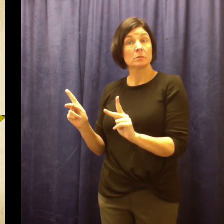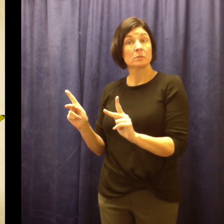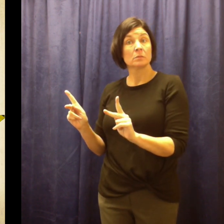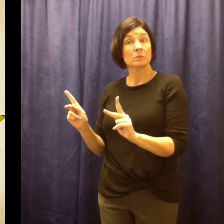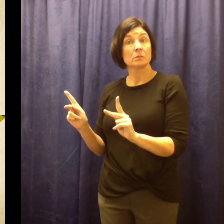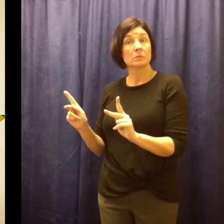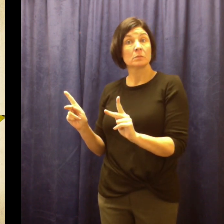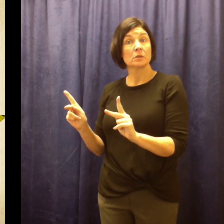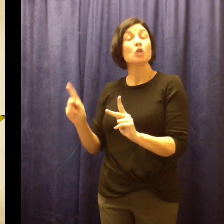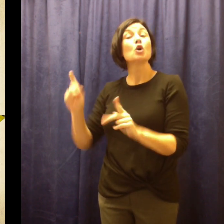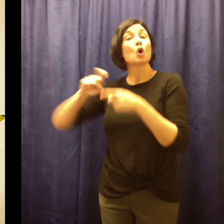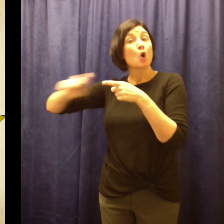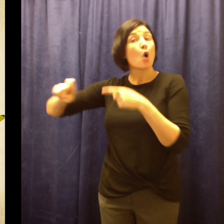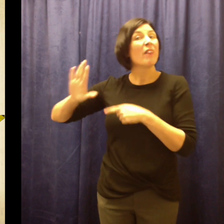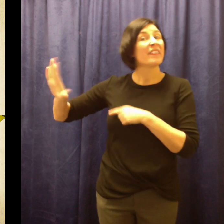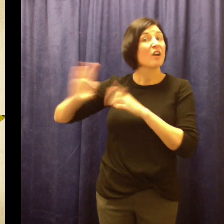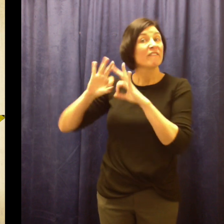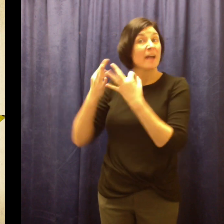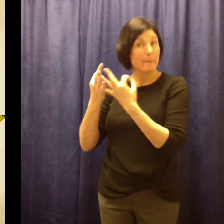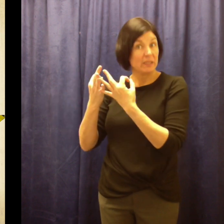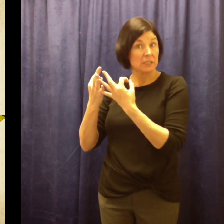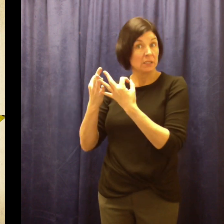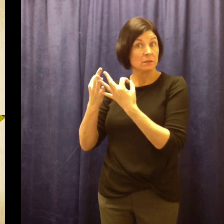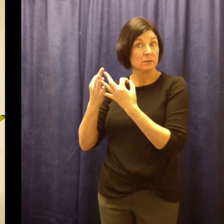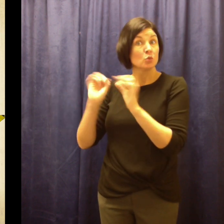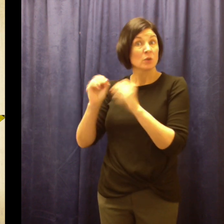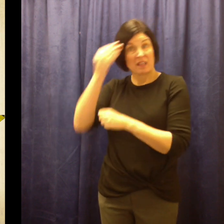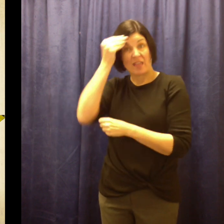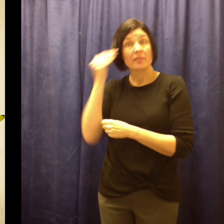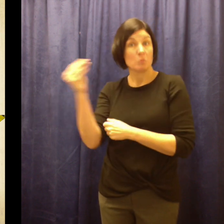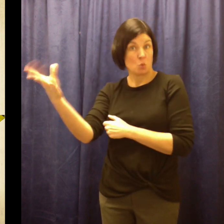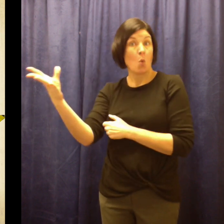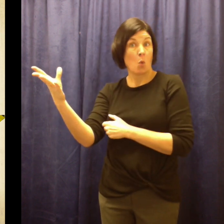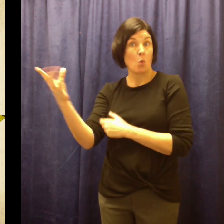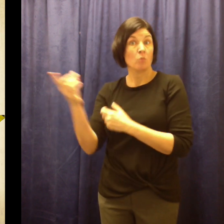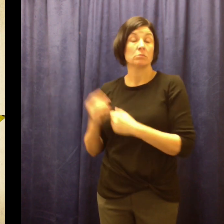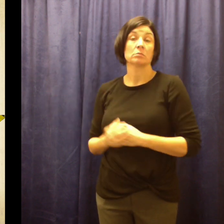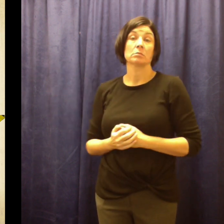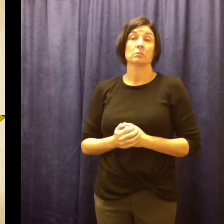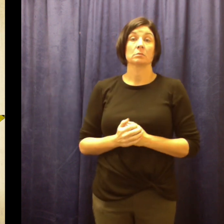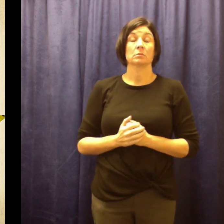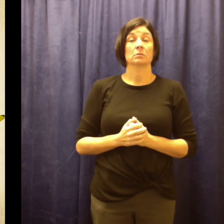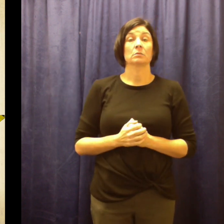Contact family and loved ones. Make notifications.